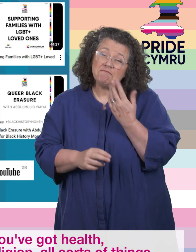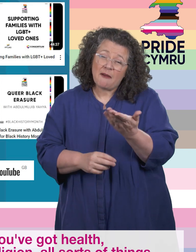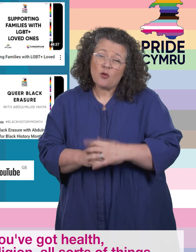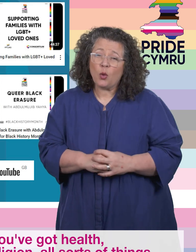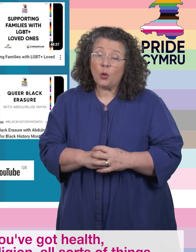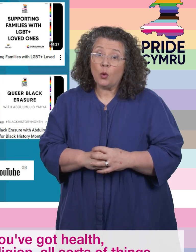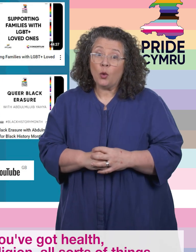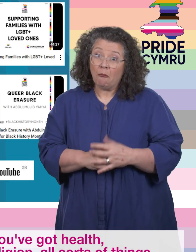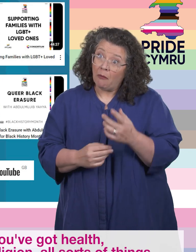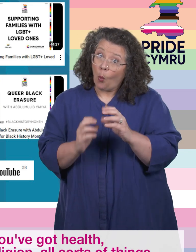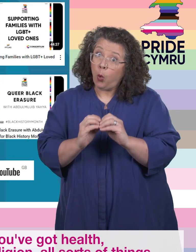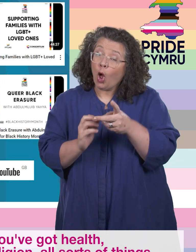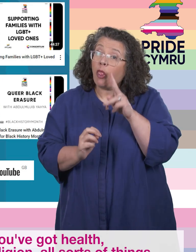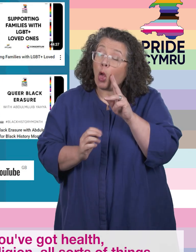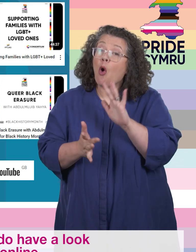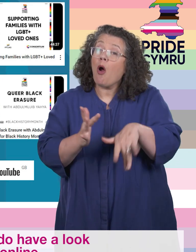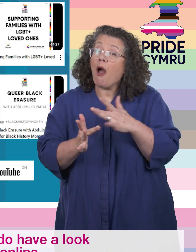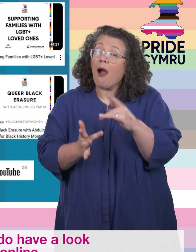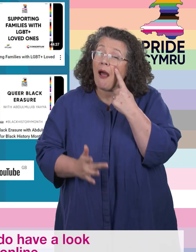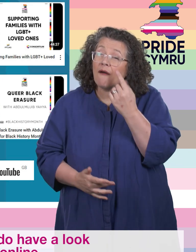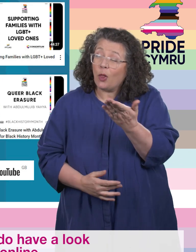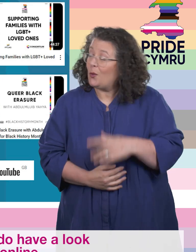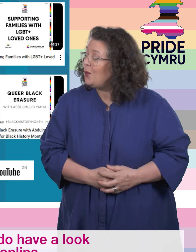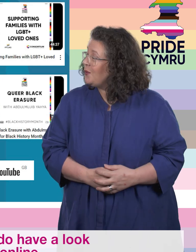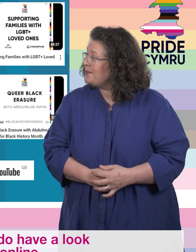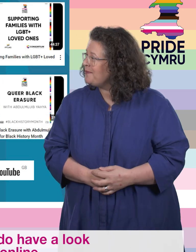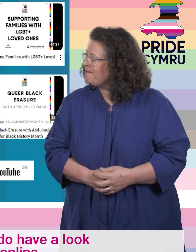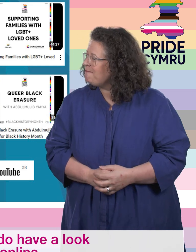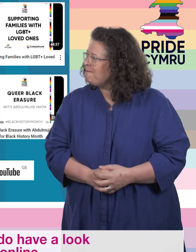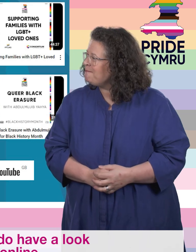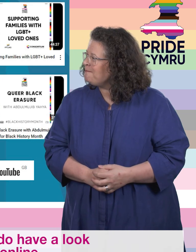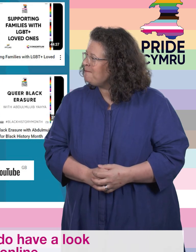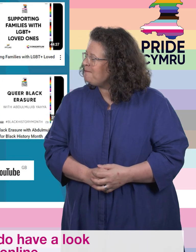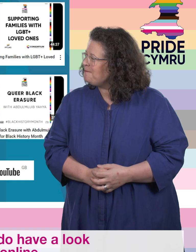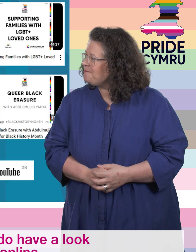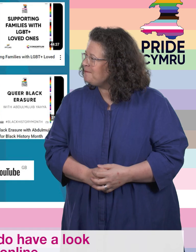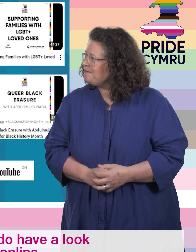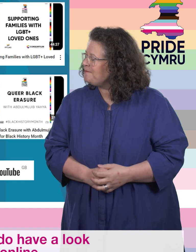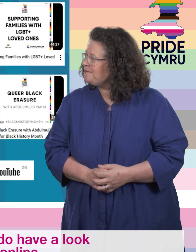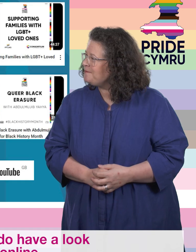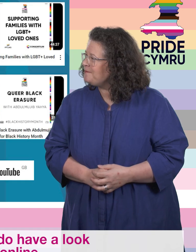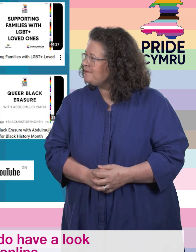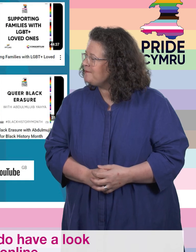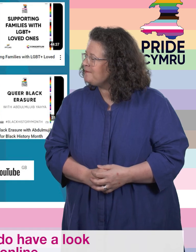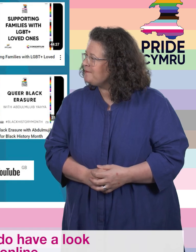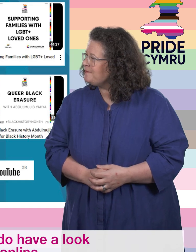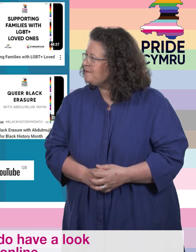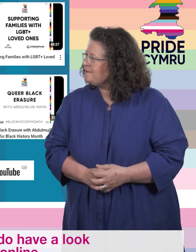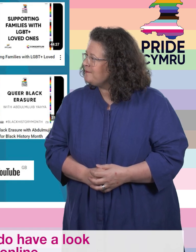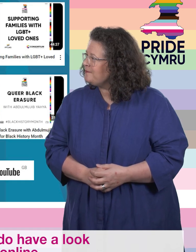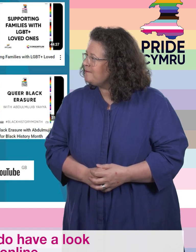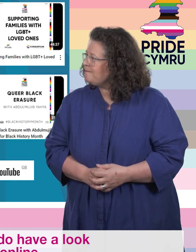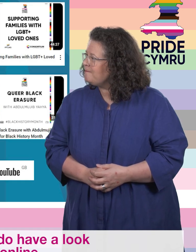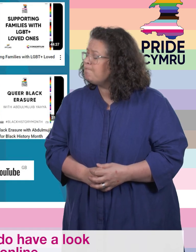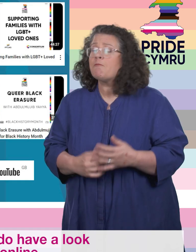disability, religion, all sorts of things. So if you haven't seen them, do have a look at some of the